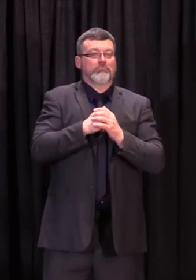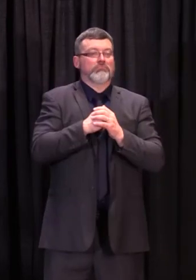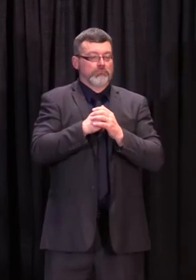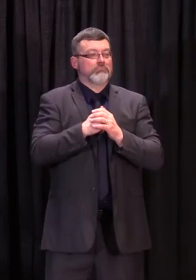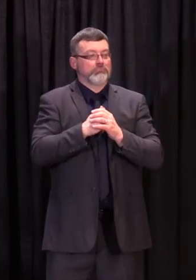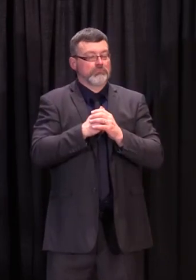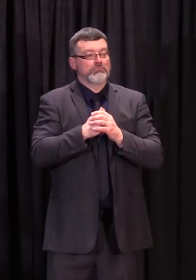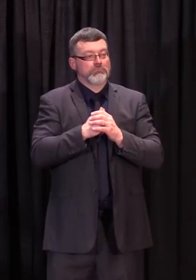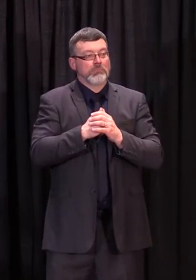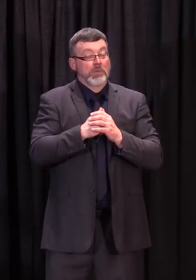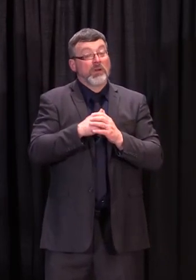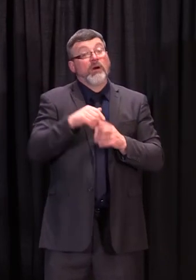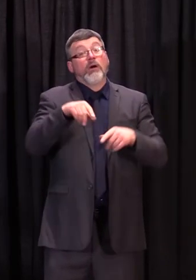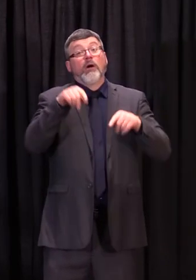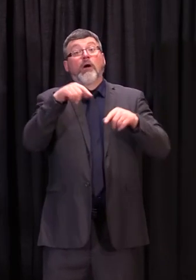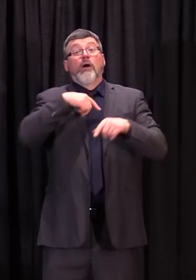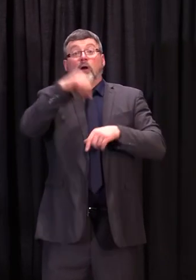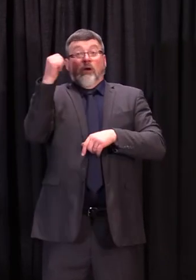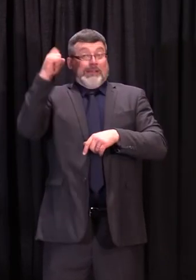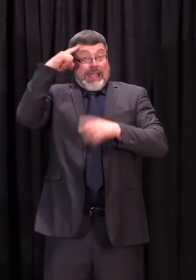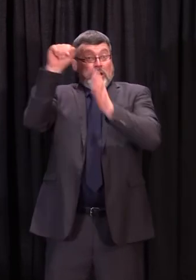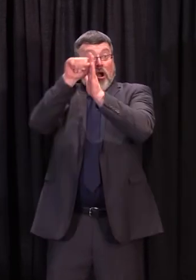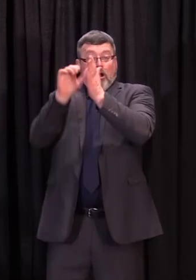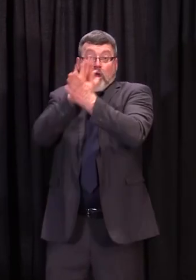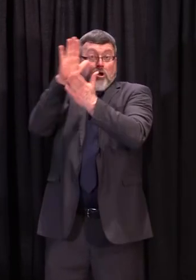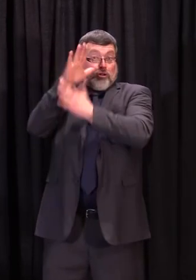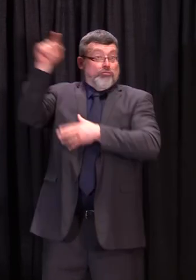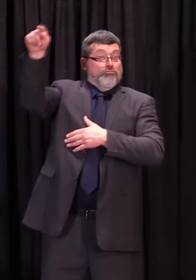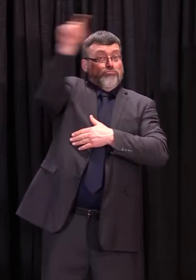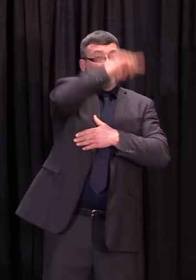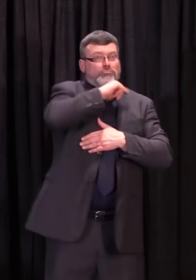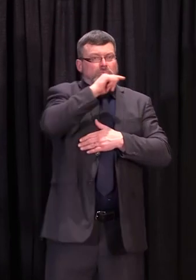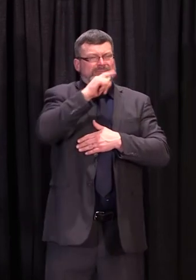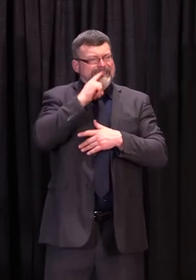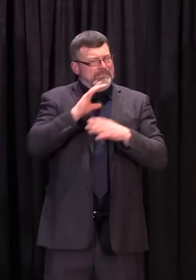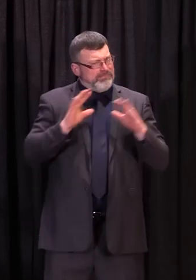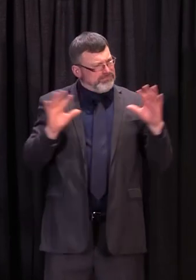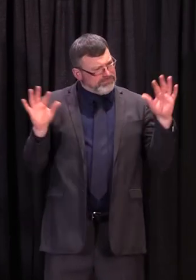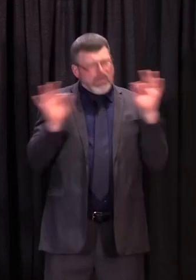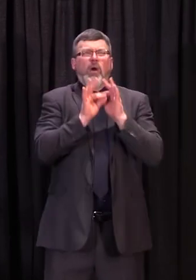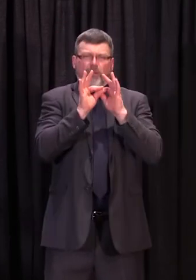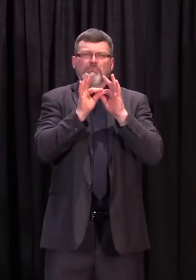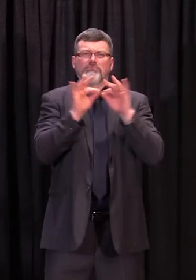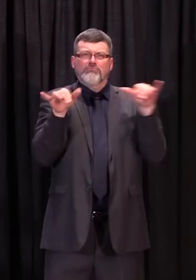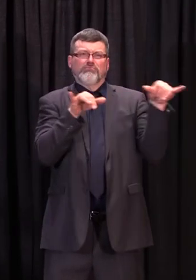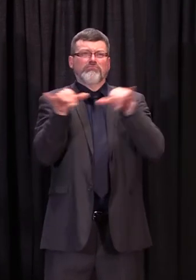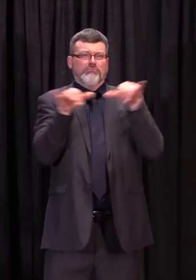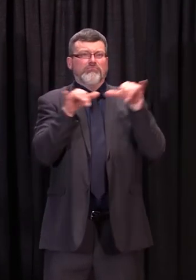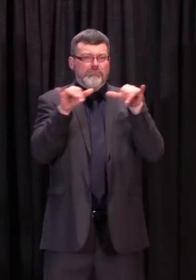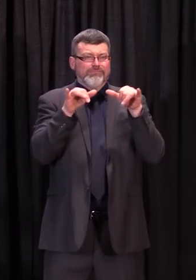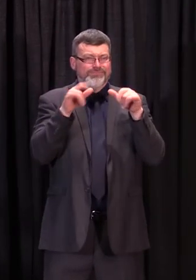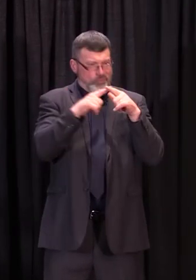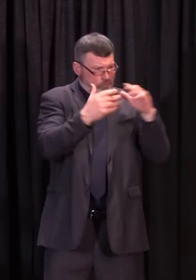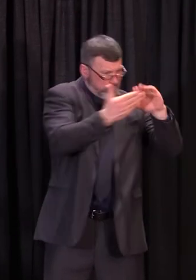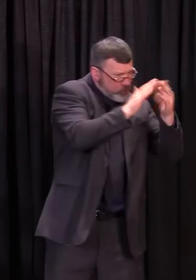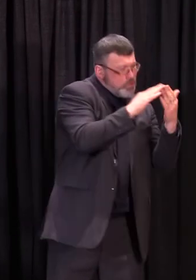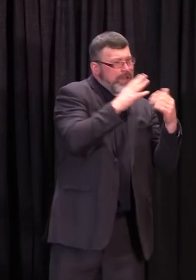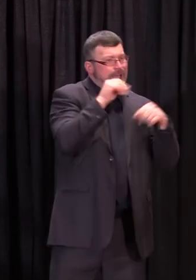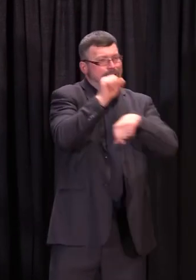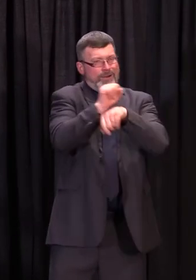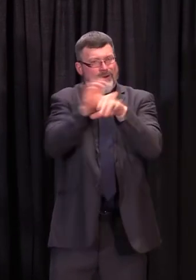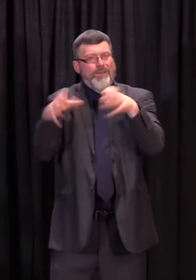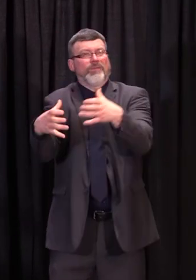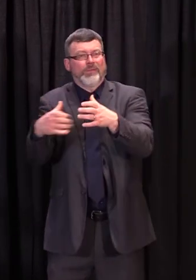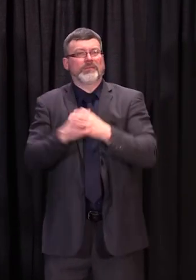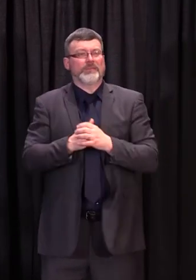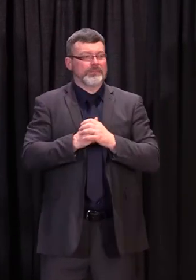Our state colleges are equally important to our communities and workforce, so it's critical for the system to continue